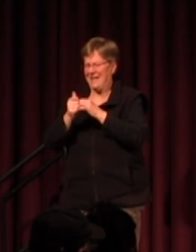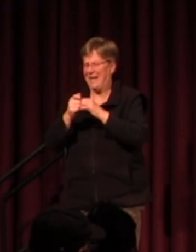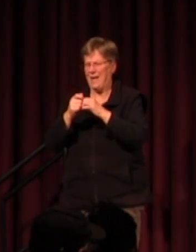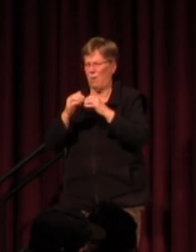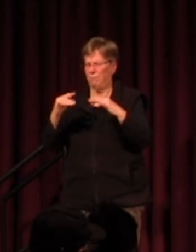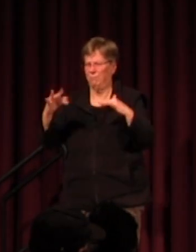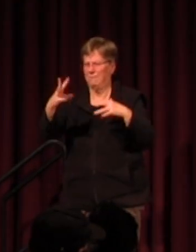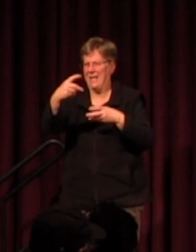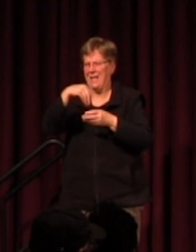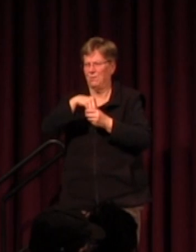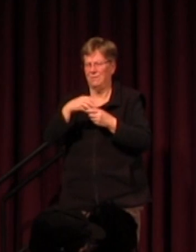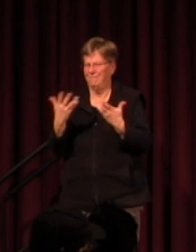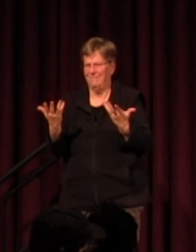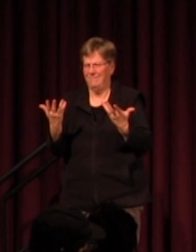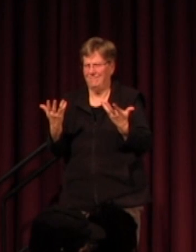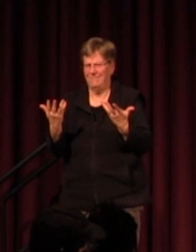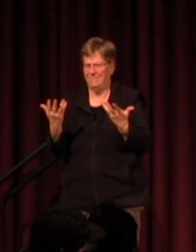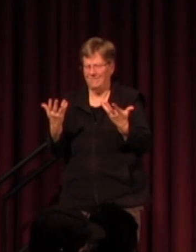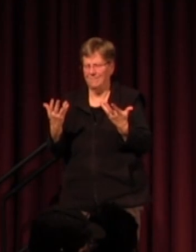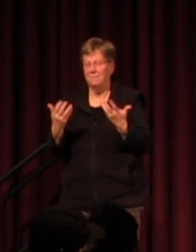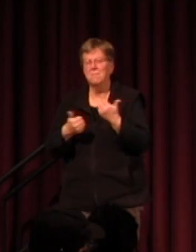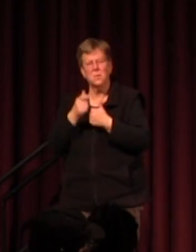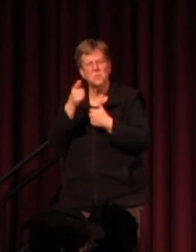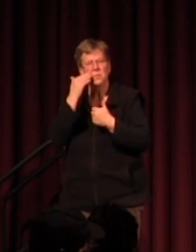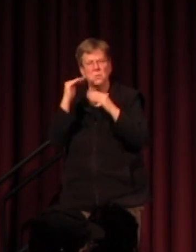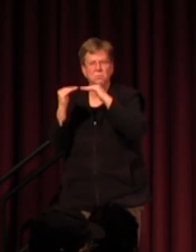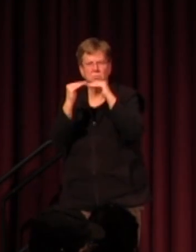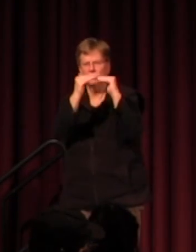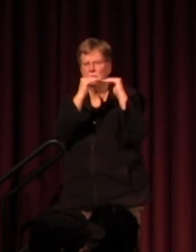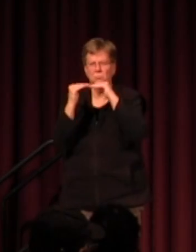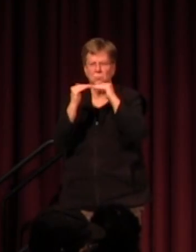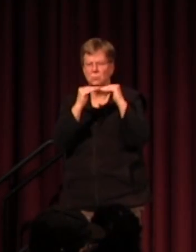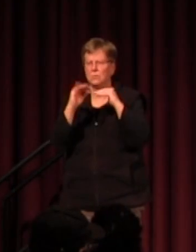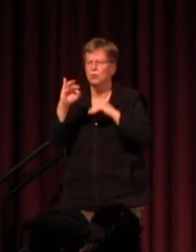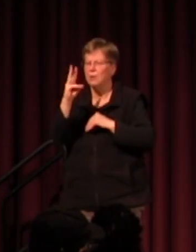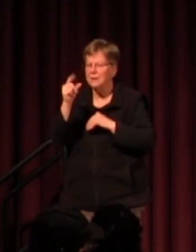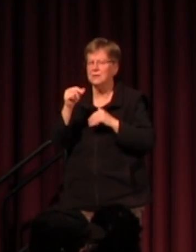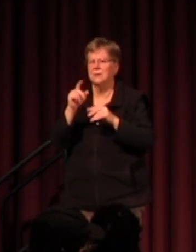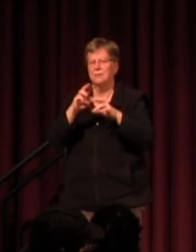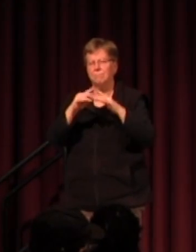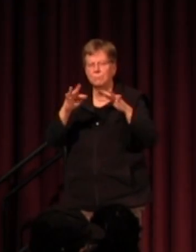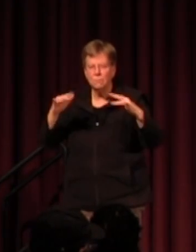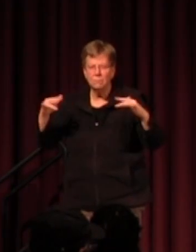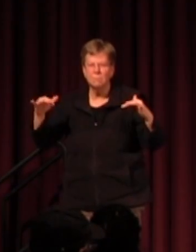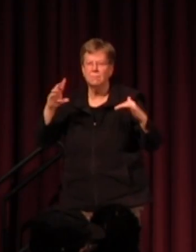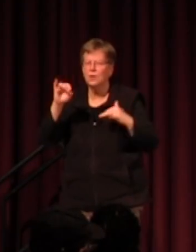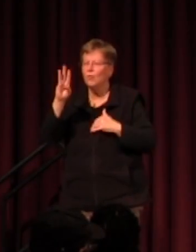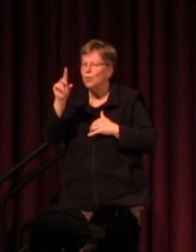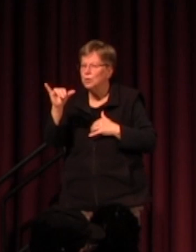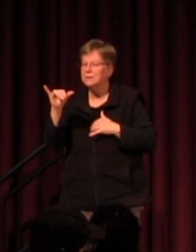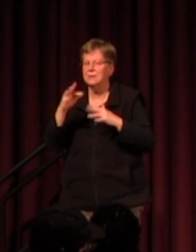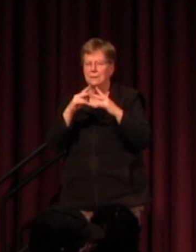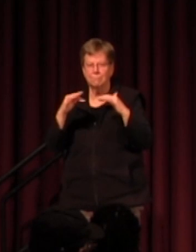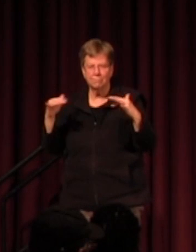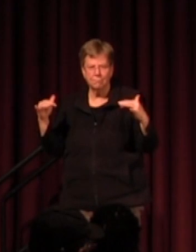Justice, most of us have sort of an idea of what that means. Diversity, most of us have like an idea what that means.